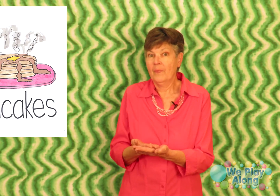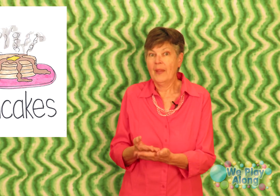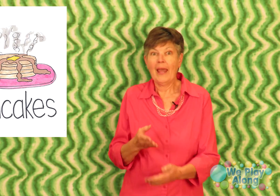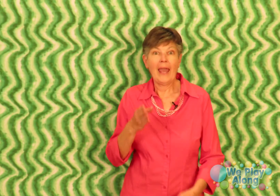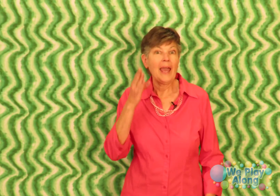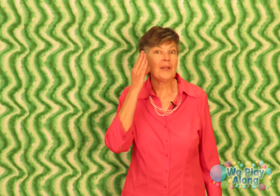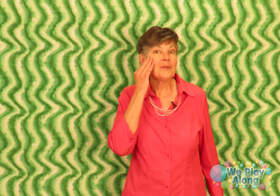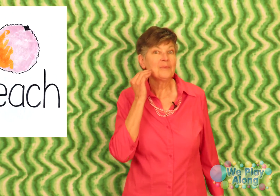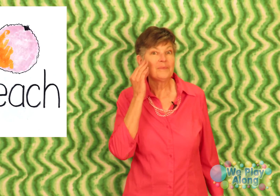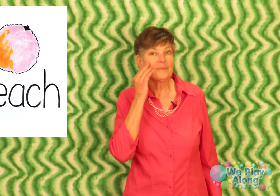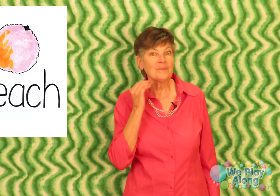and